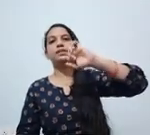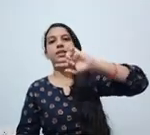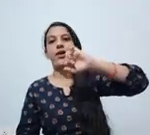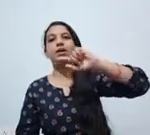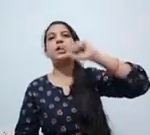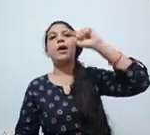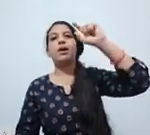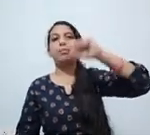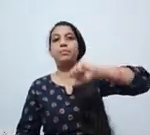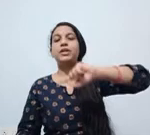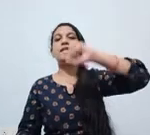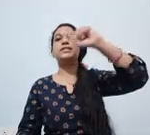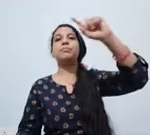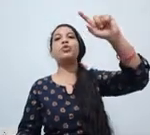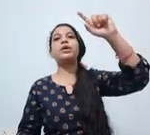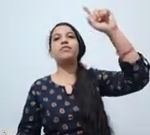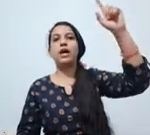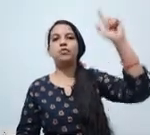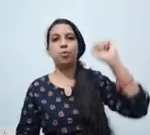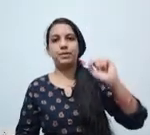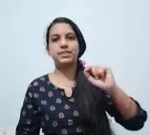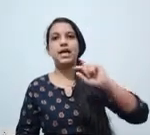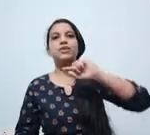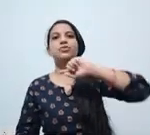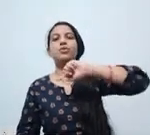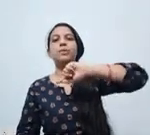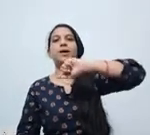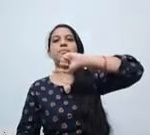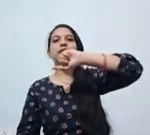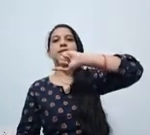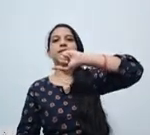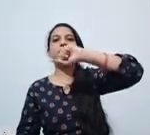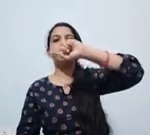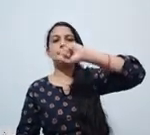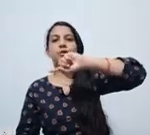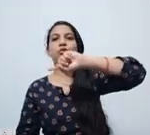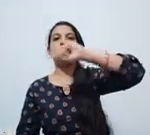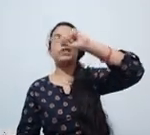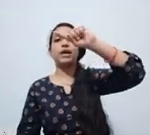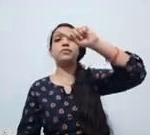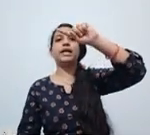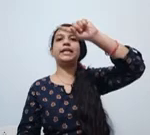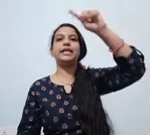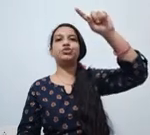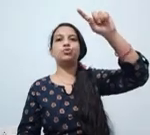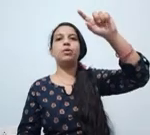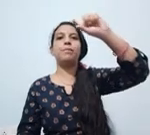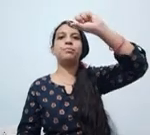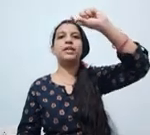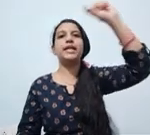the pulmonary semilunar valve opens. So the pulmonary semilunar valve then leads to pulmonary